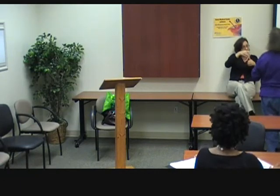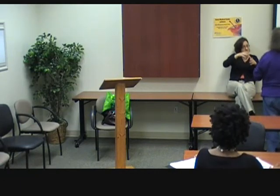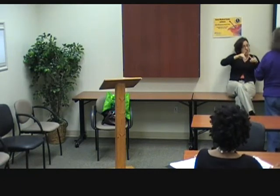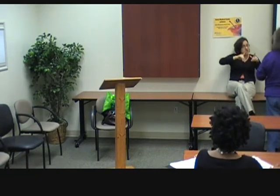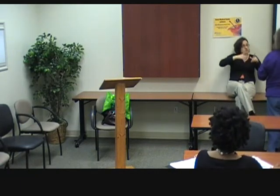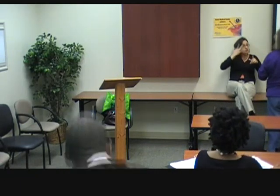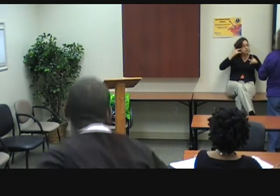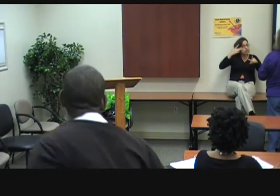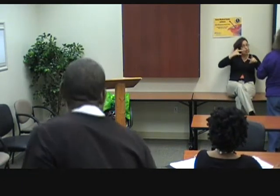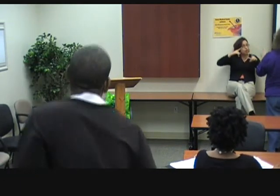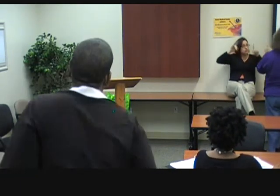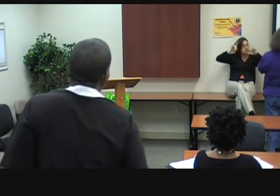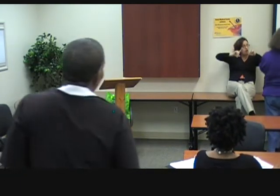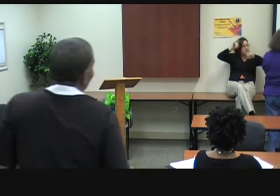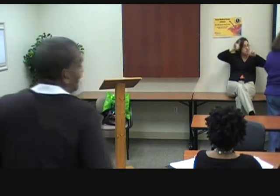You want to?